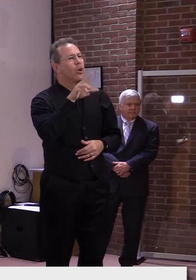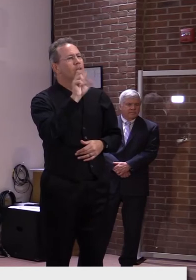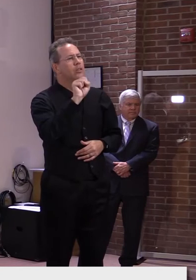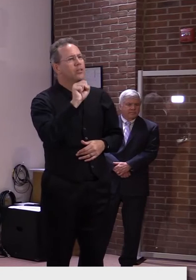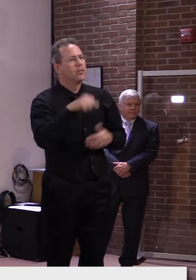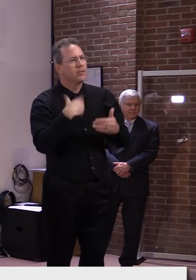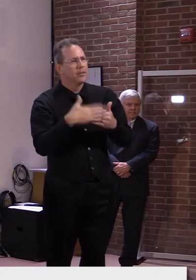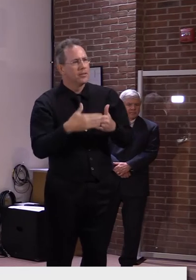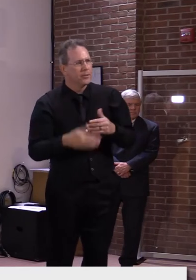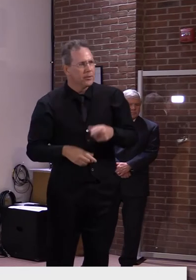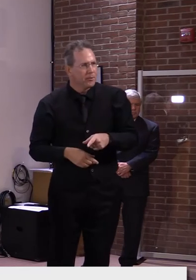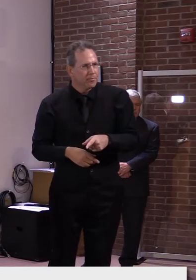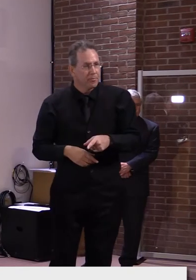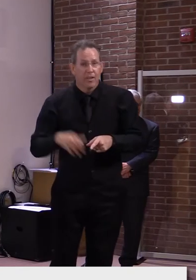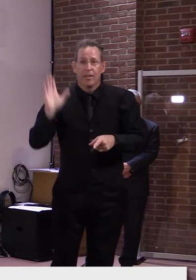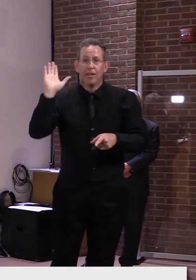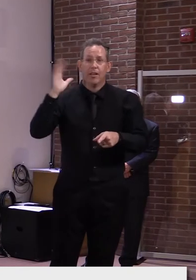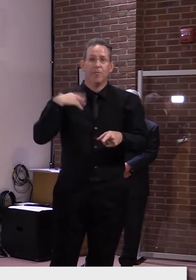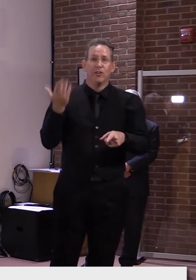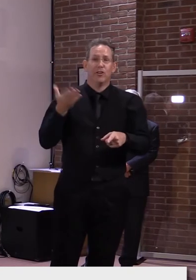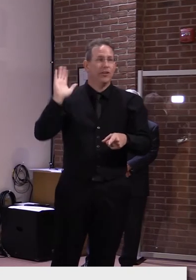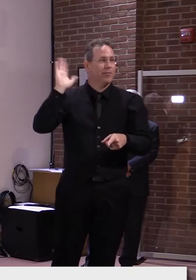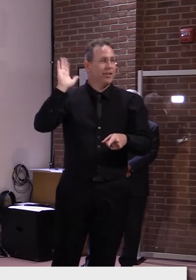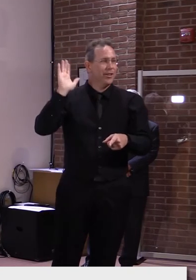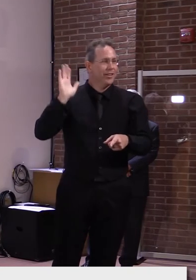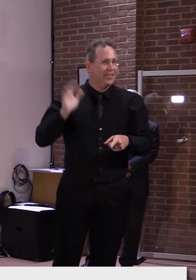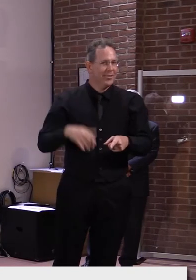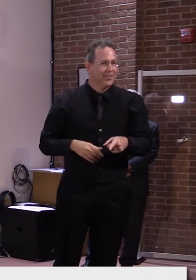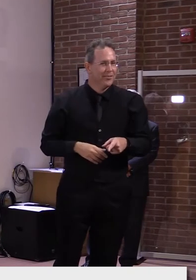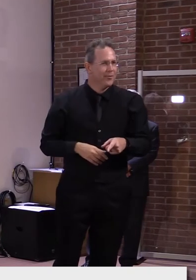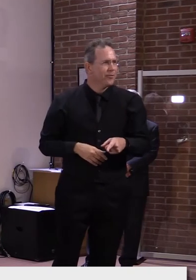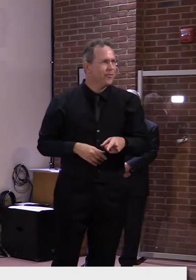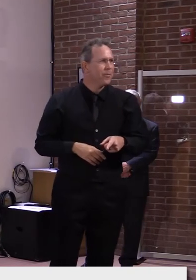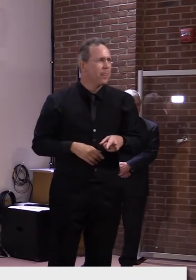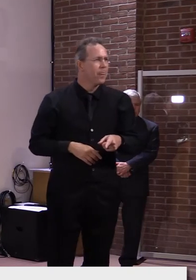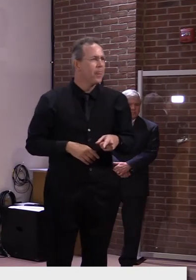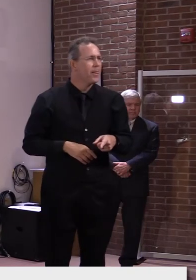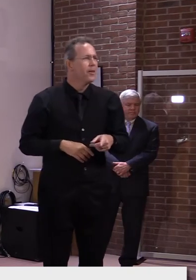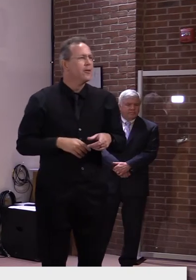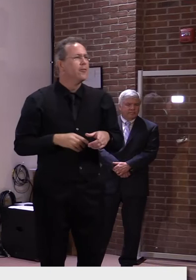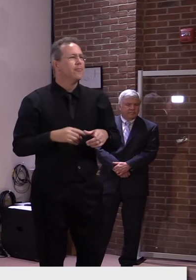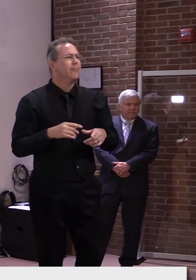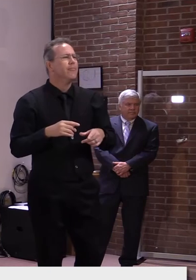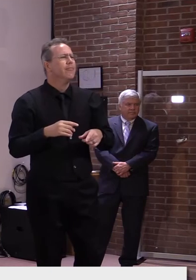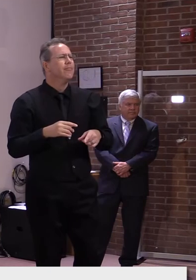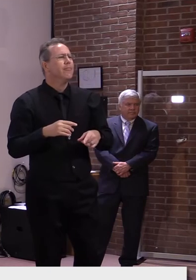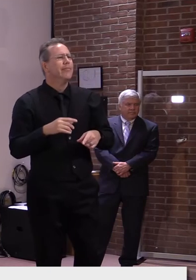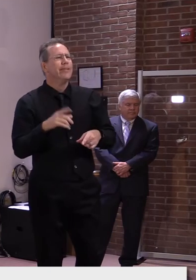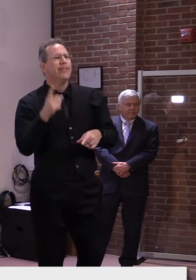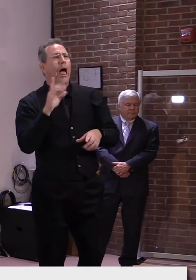Sorry, I'm here. Yes. Can you all hear me? Well, I think go I ahead. Heard Avery, so we can go to Avery and then Eric.